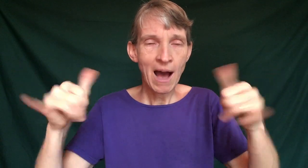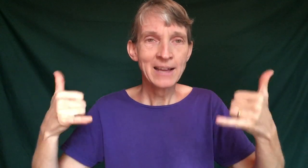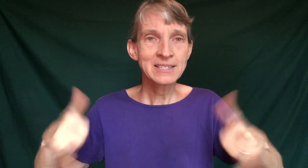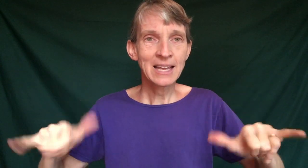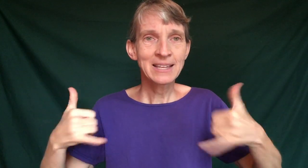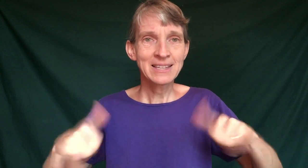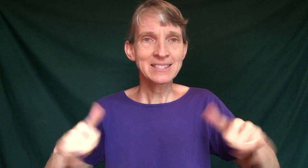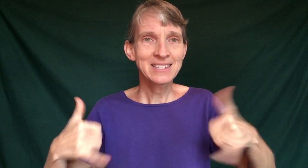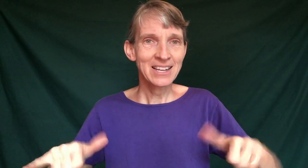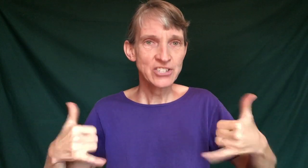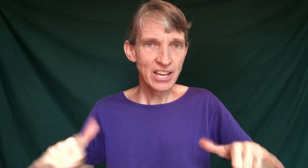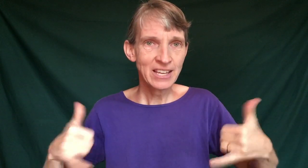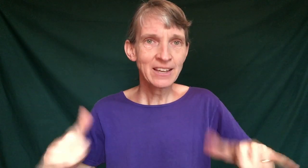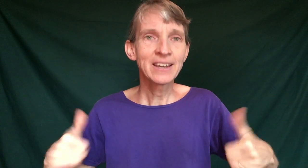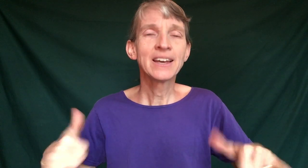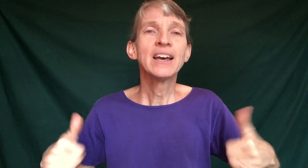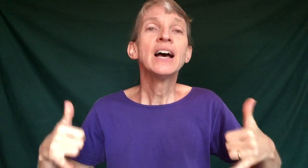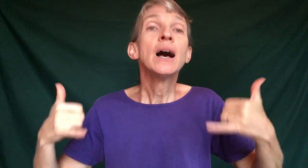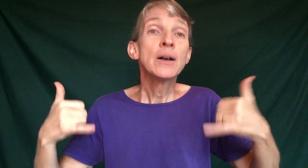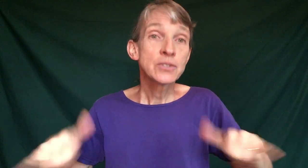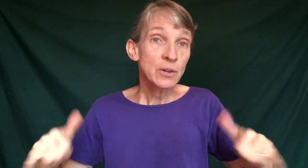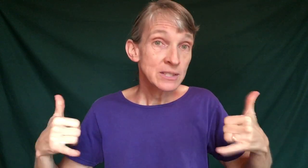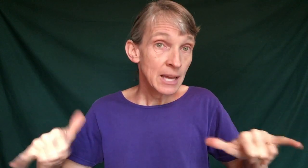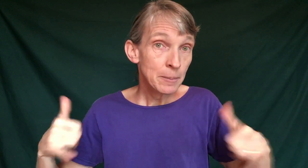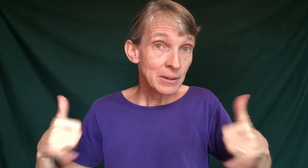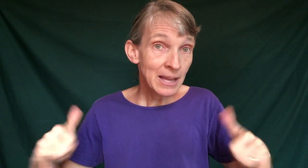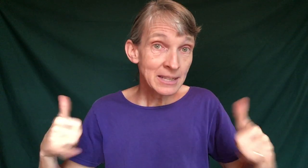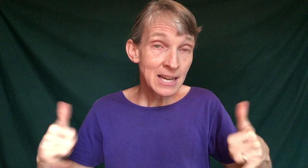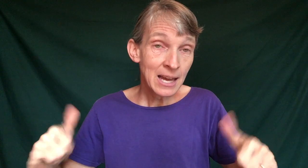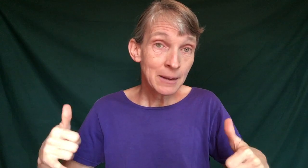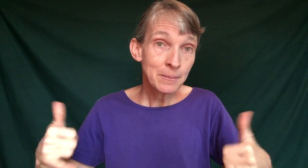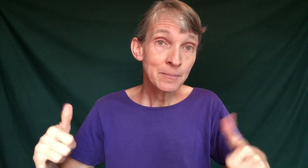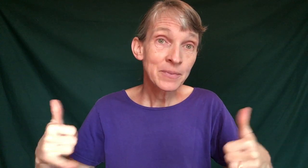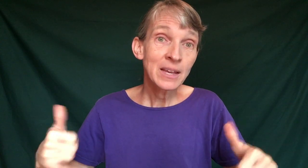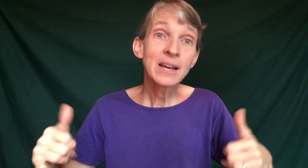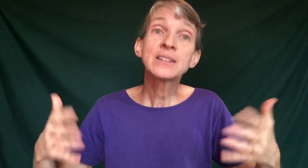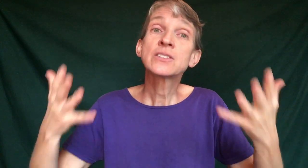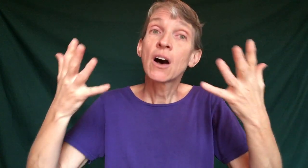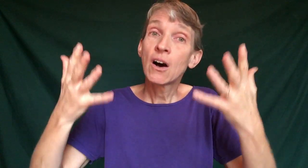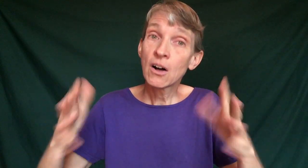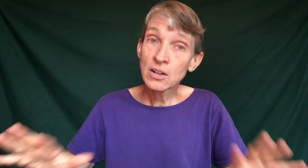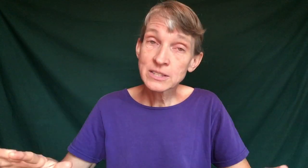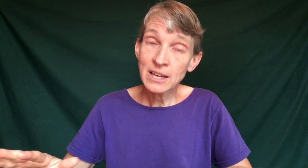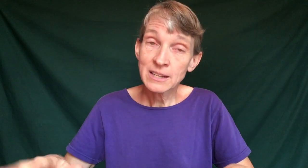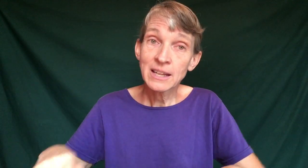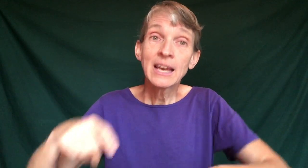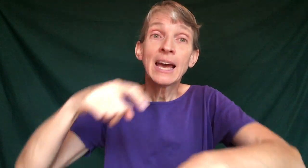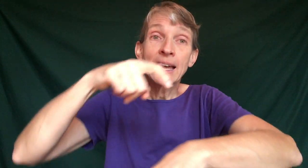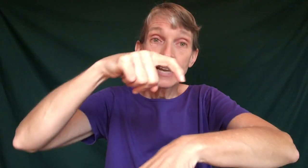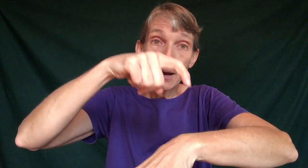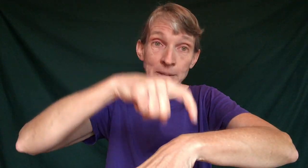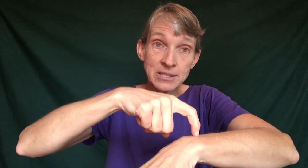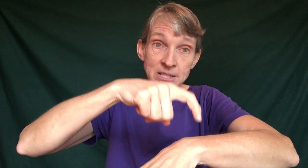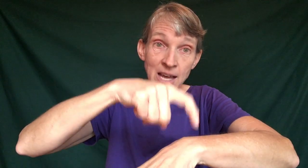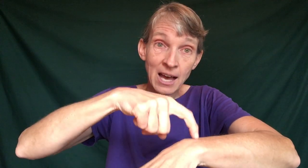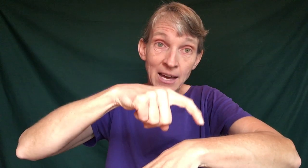Y's like this and shaking. So you could say playtime is all done, and now it's